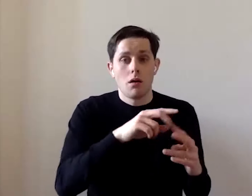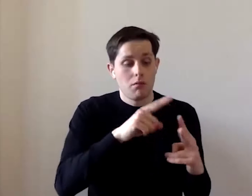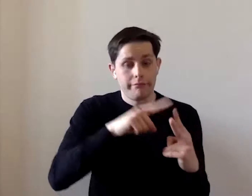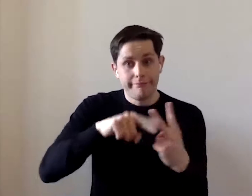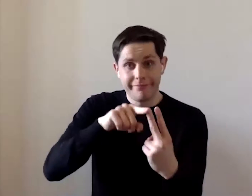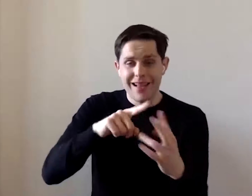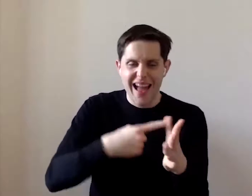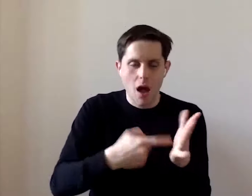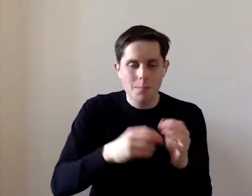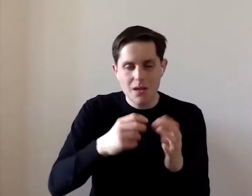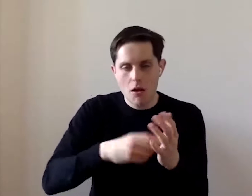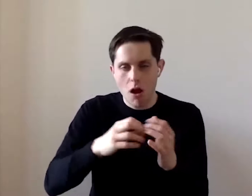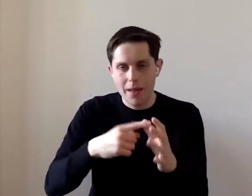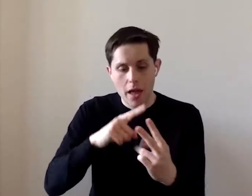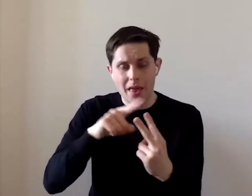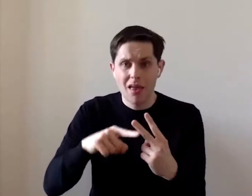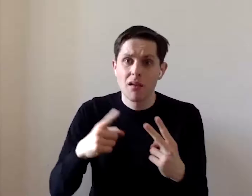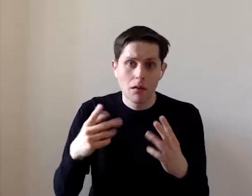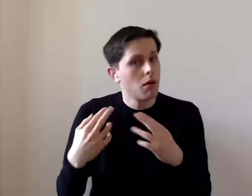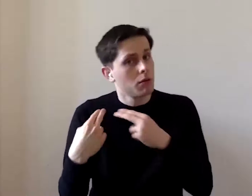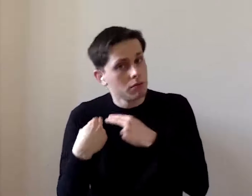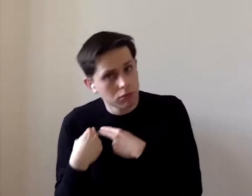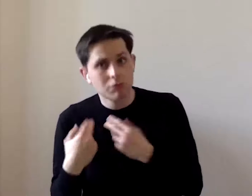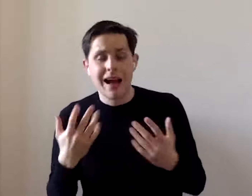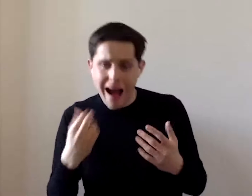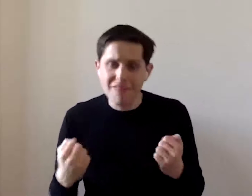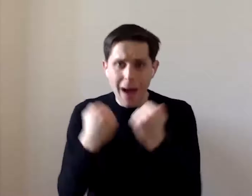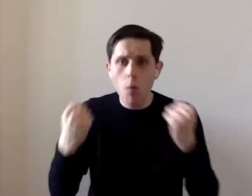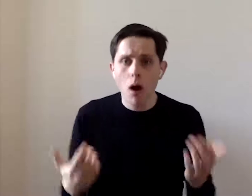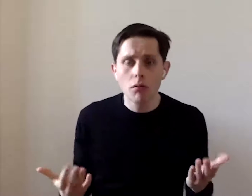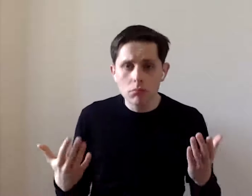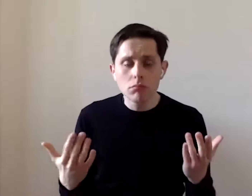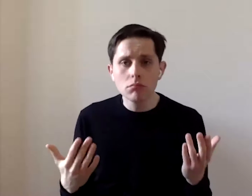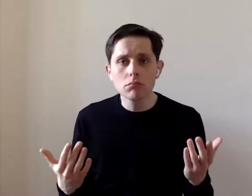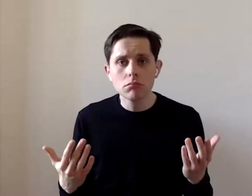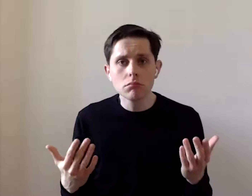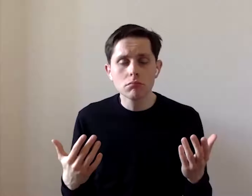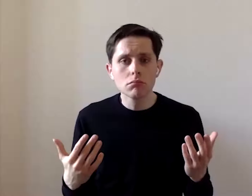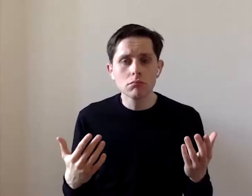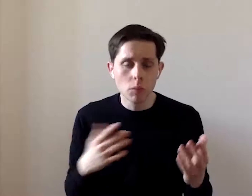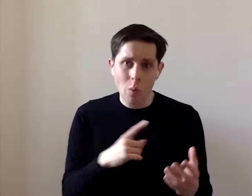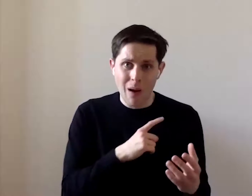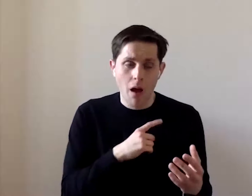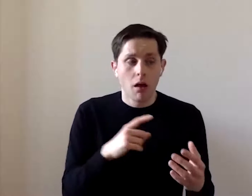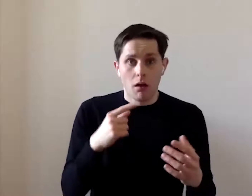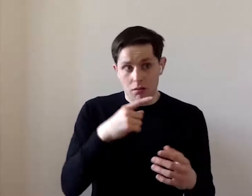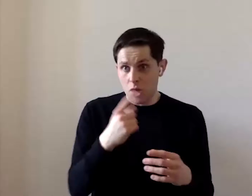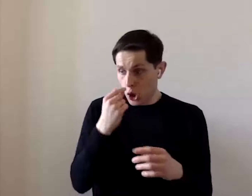the exam. And obviously they have the power to make these changes and